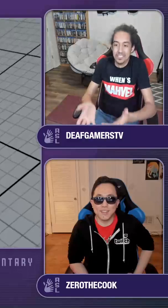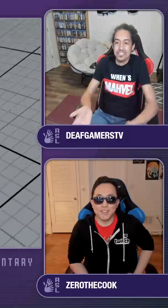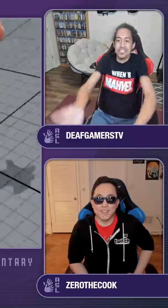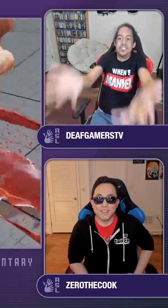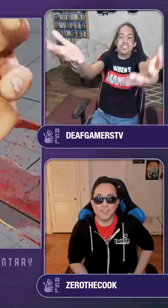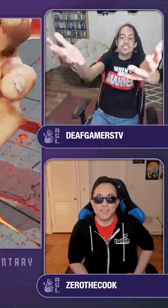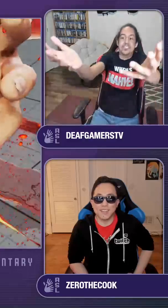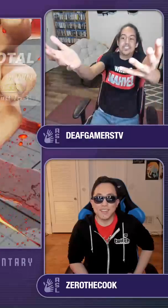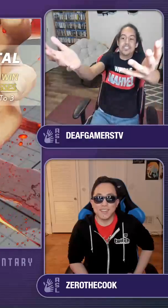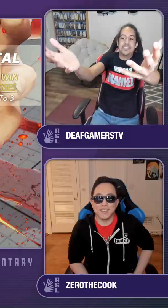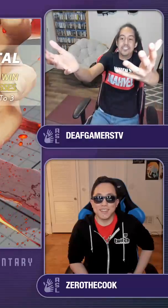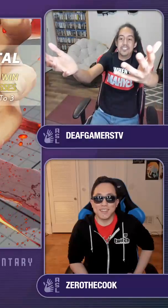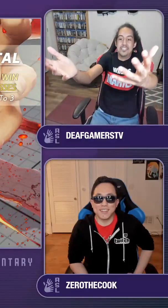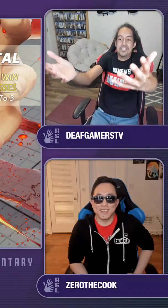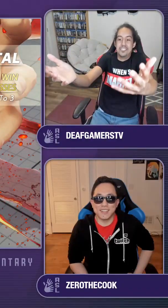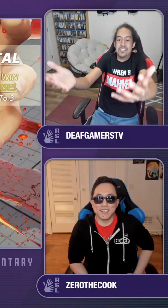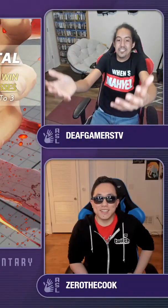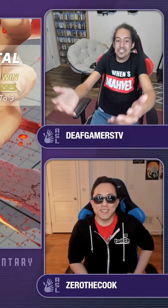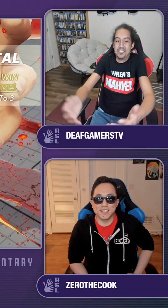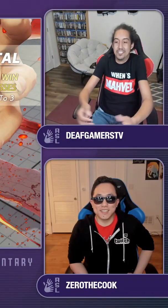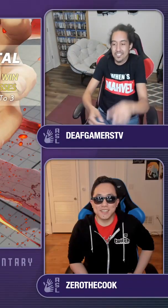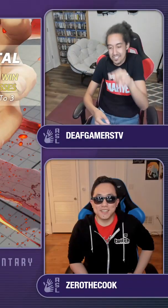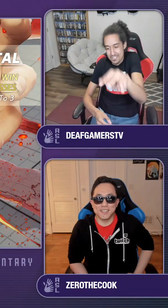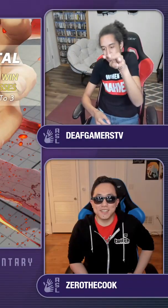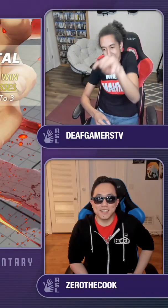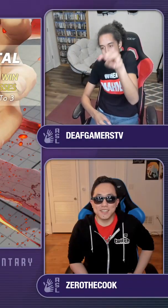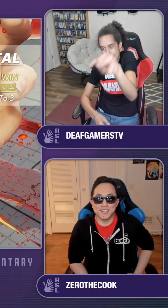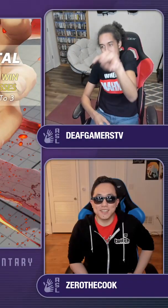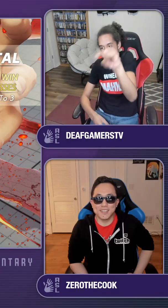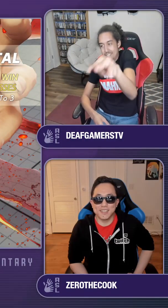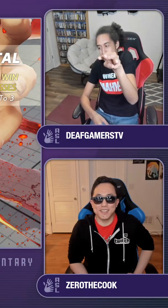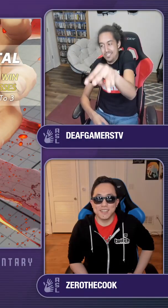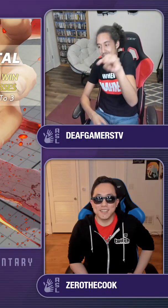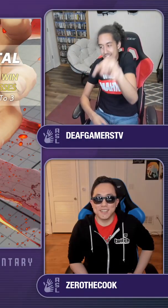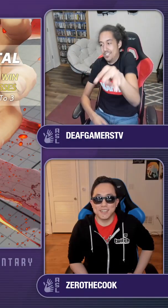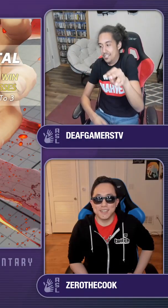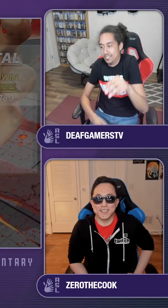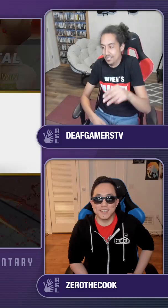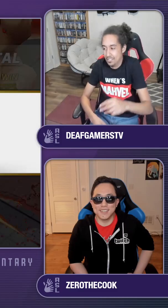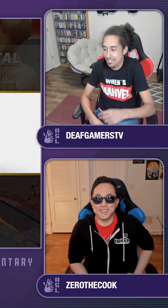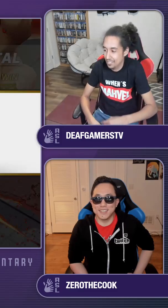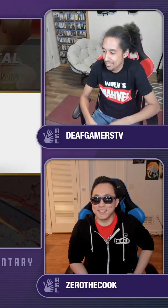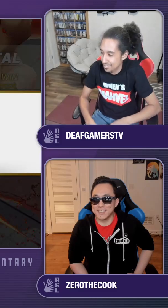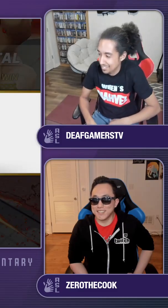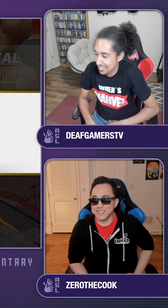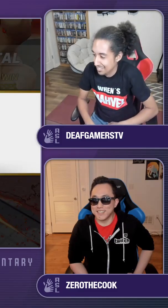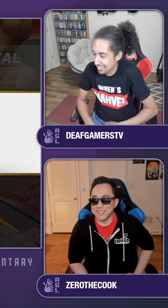Oh, damn. It's making me nervous, though. But it's very